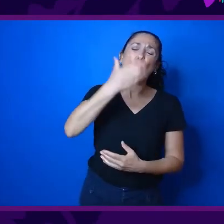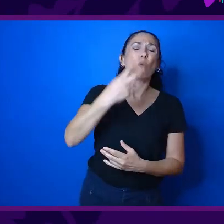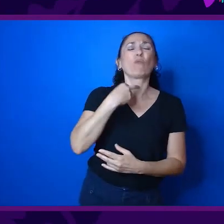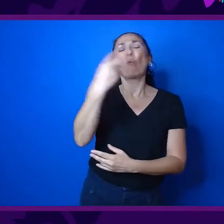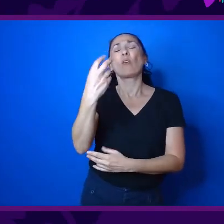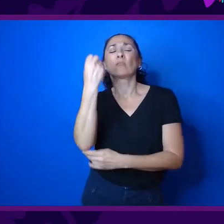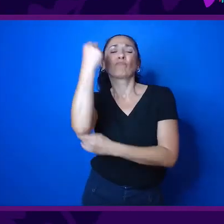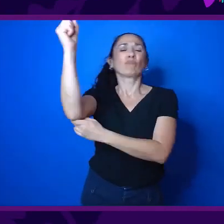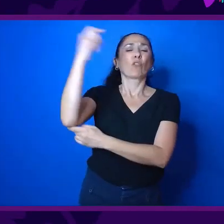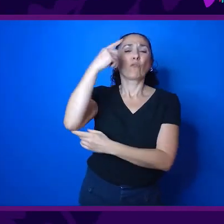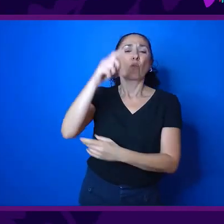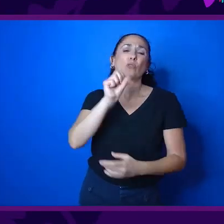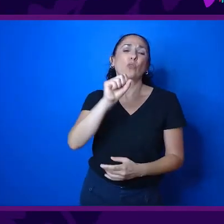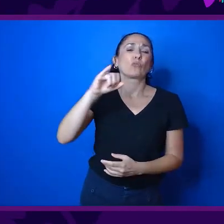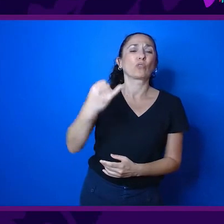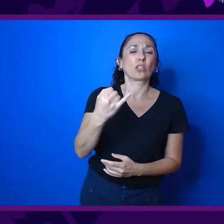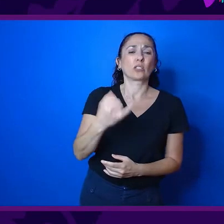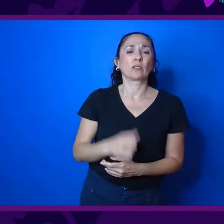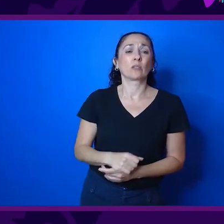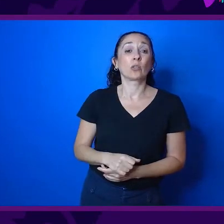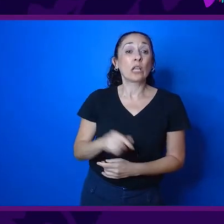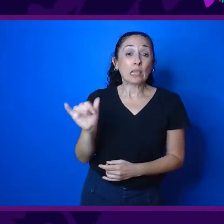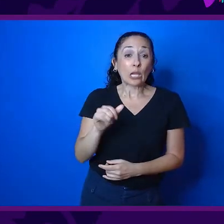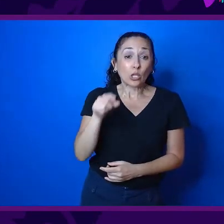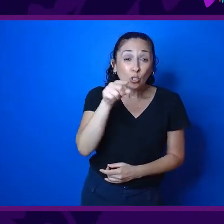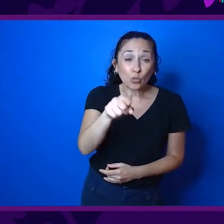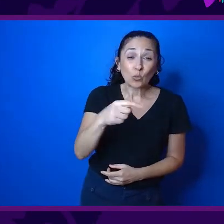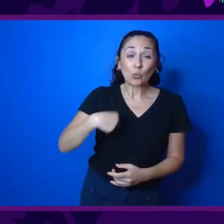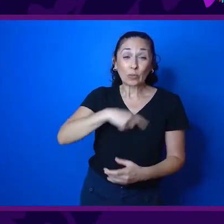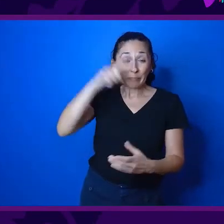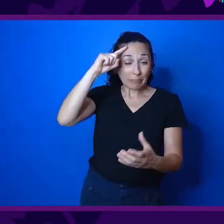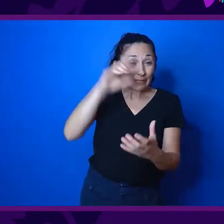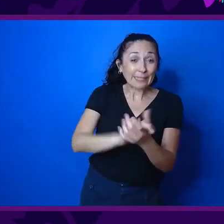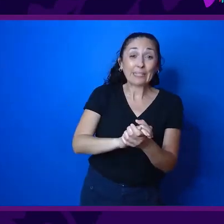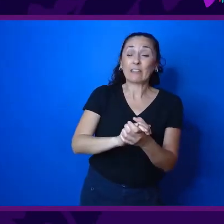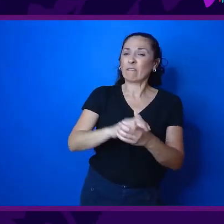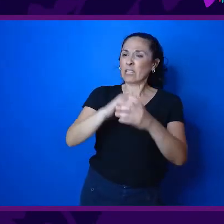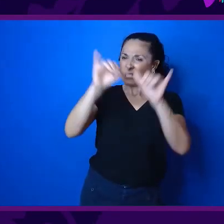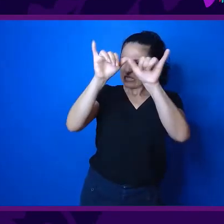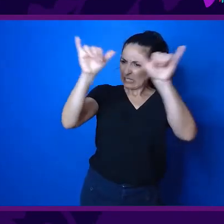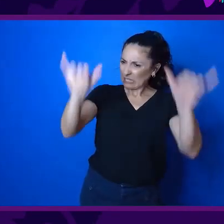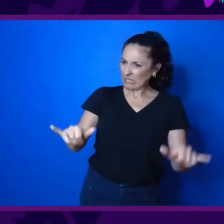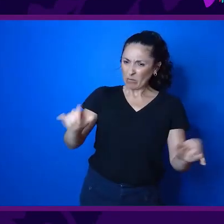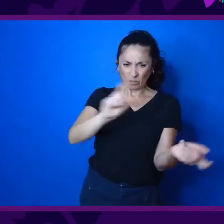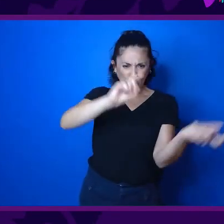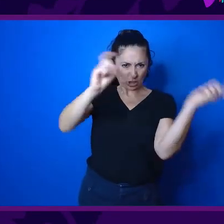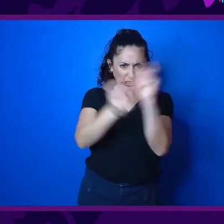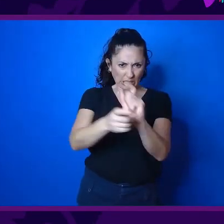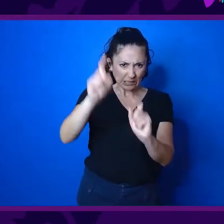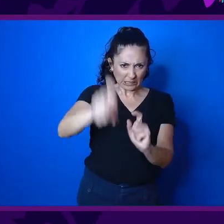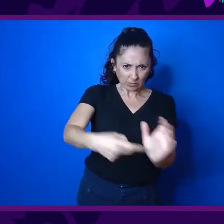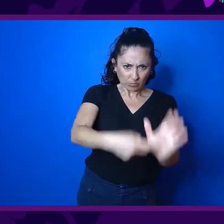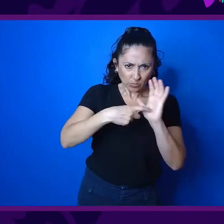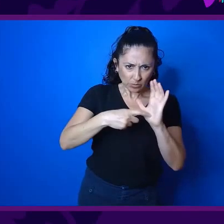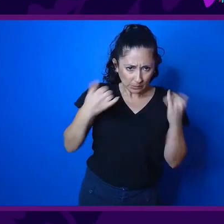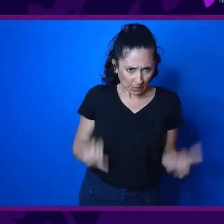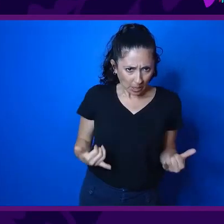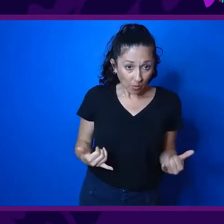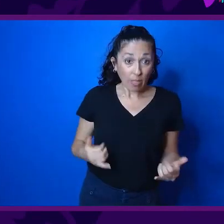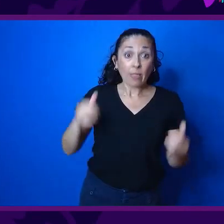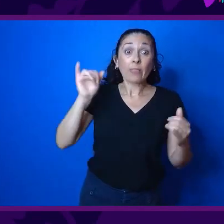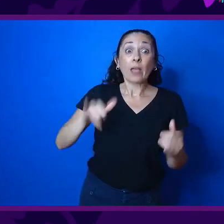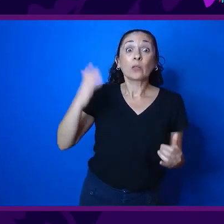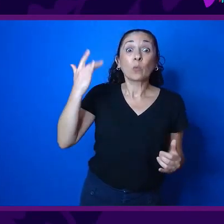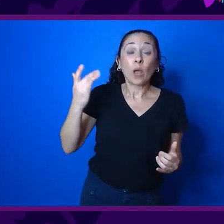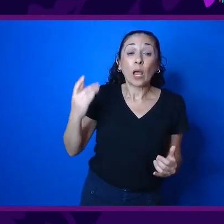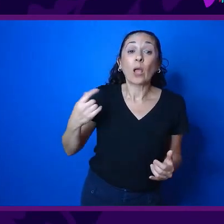we go. And like you, we believe in systemic change is what's needed now with more urgency. That's why we at the Caper Center are closing